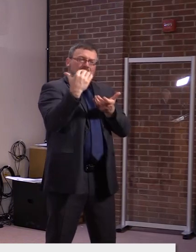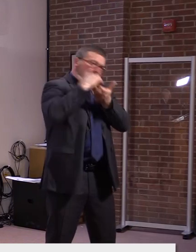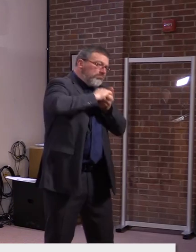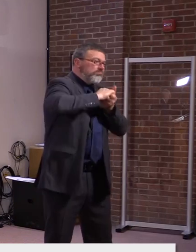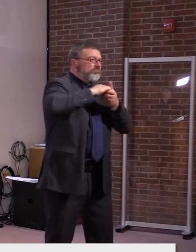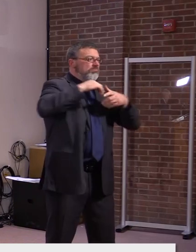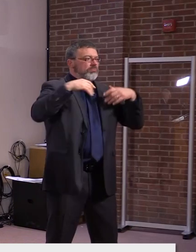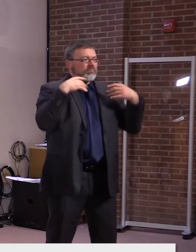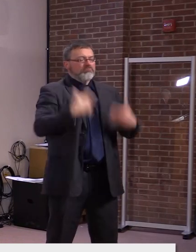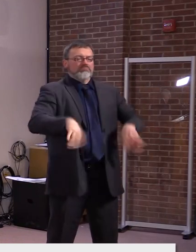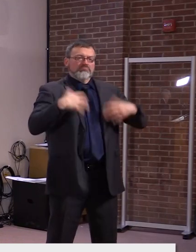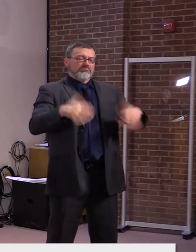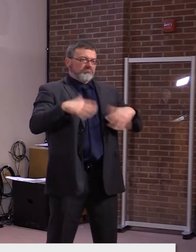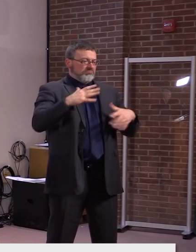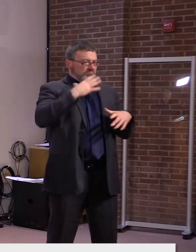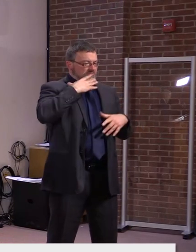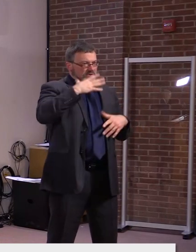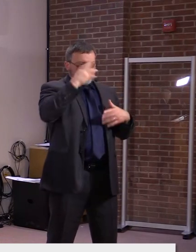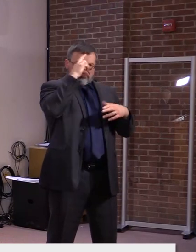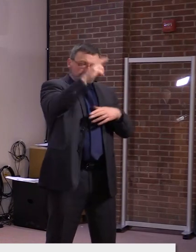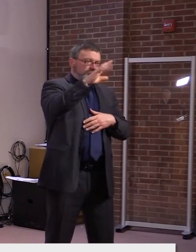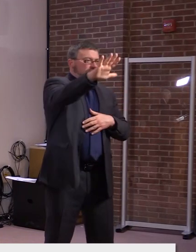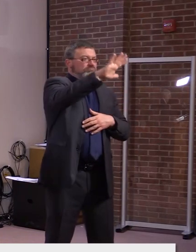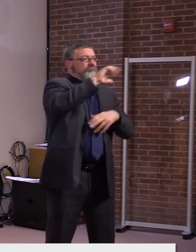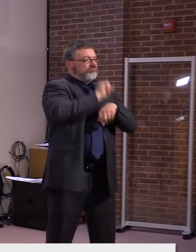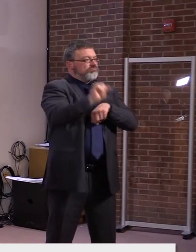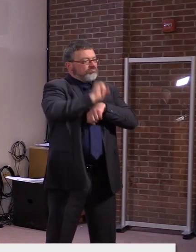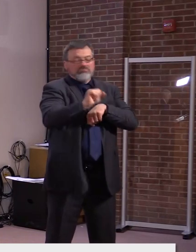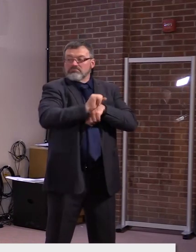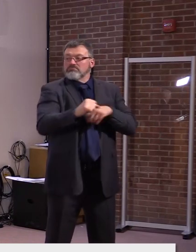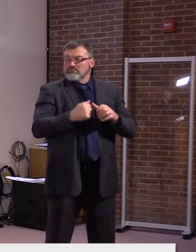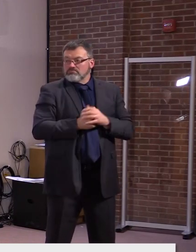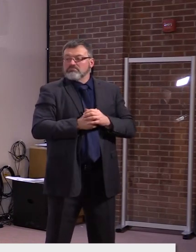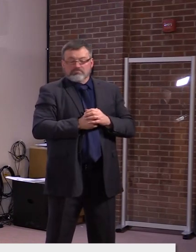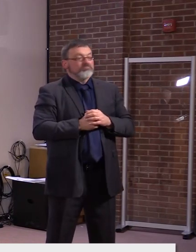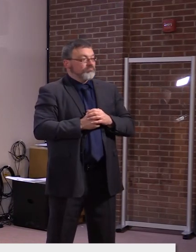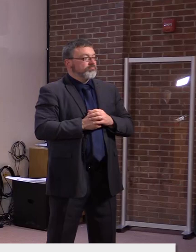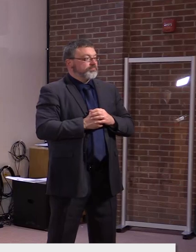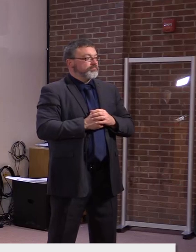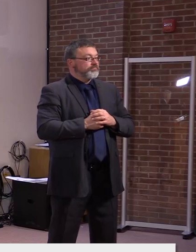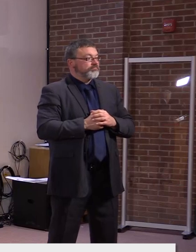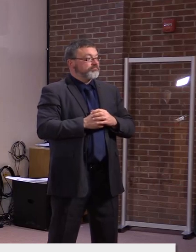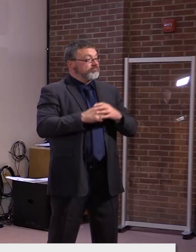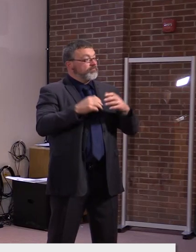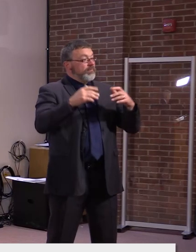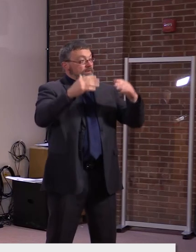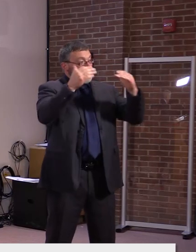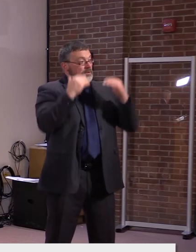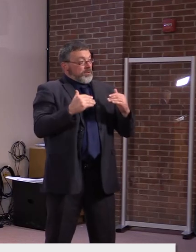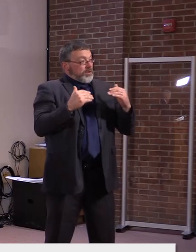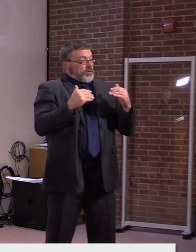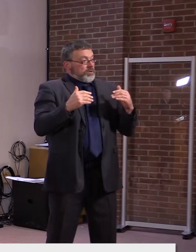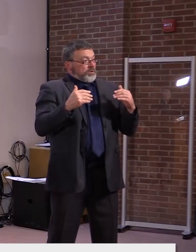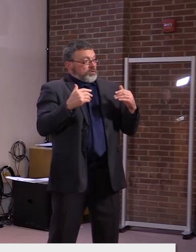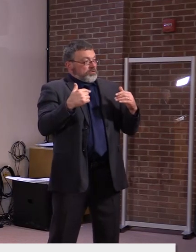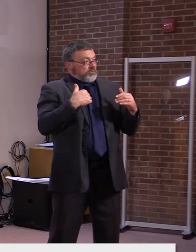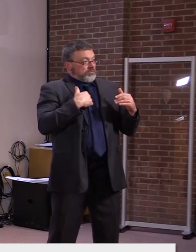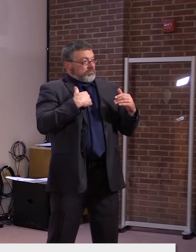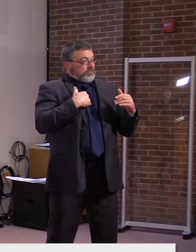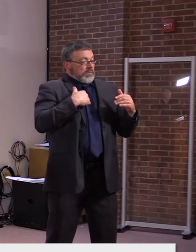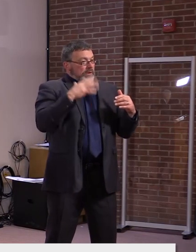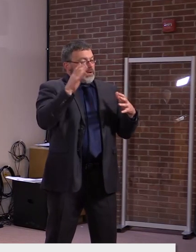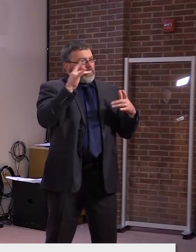their assistance. And much progress is being made to move subacute patients in hospitals to